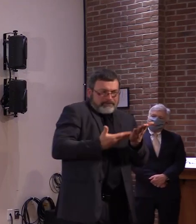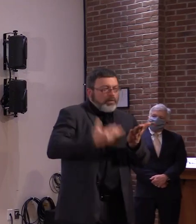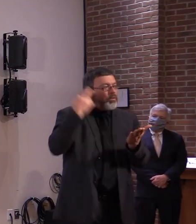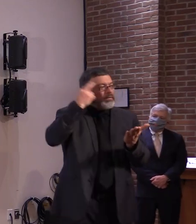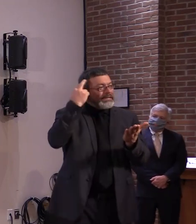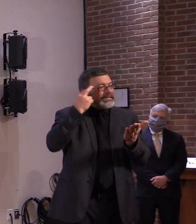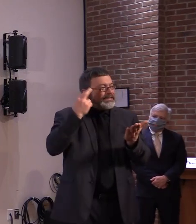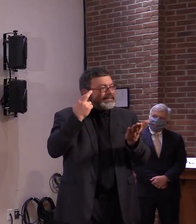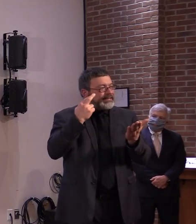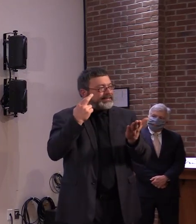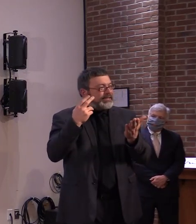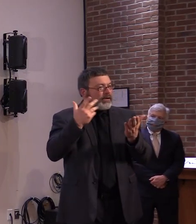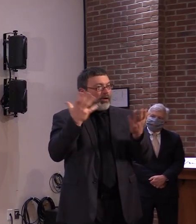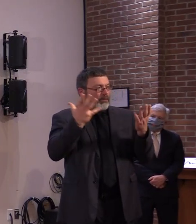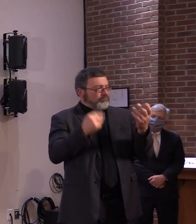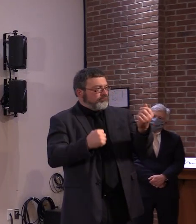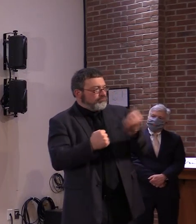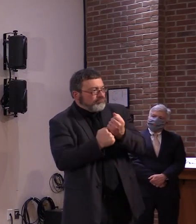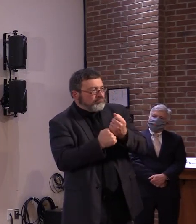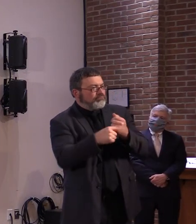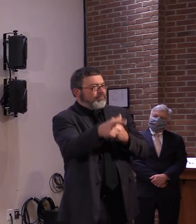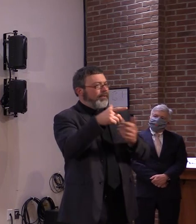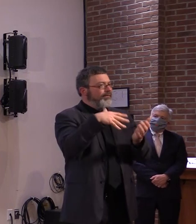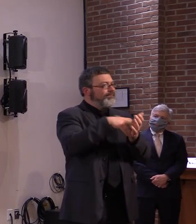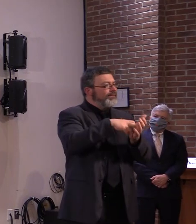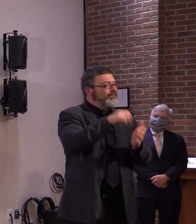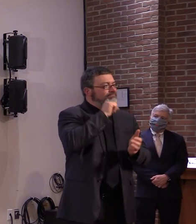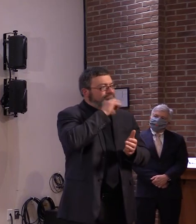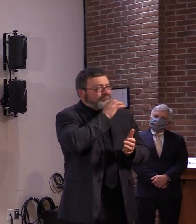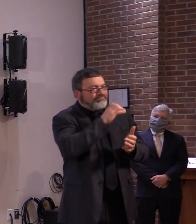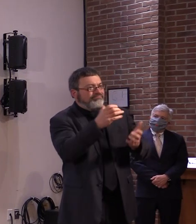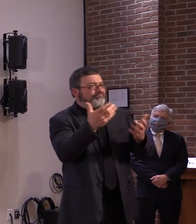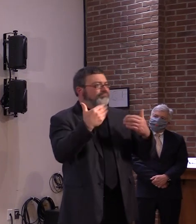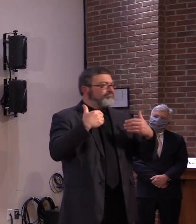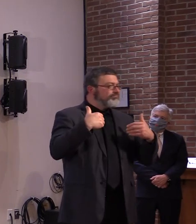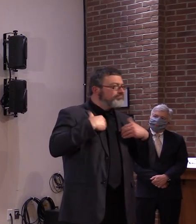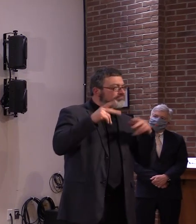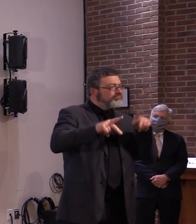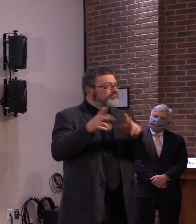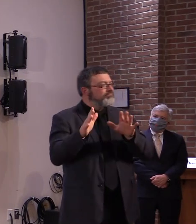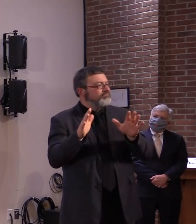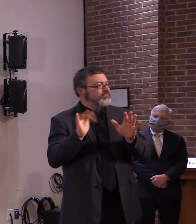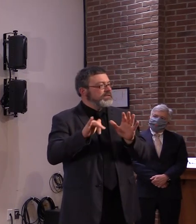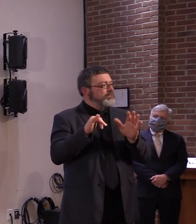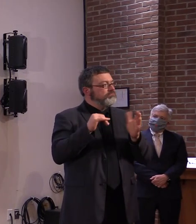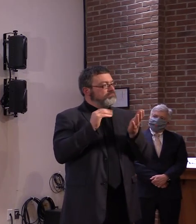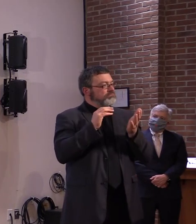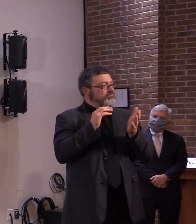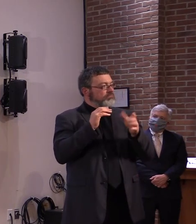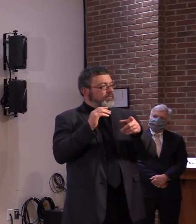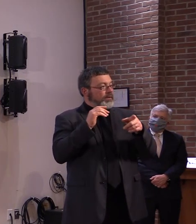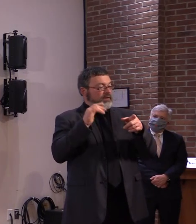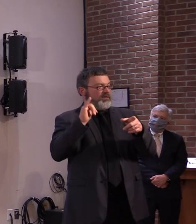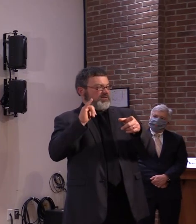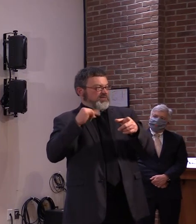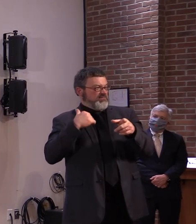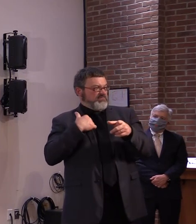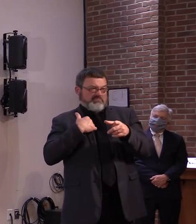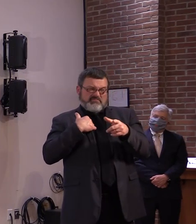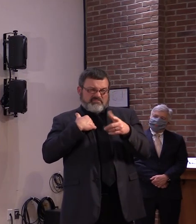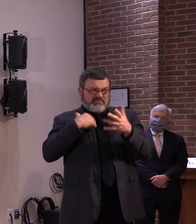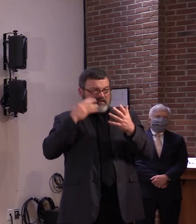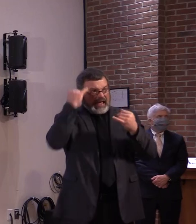done over the last 4 years. And I'm hopeful that we'll be able to present ideas to them and work